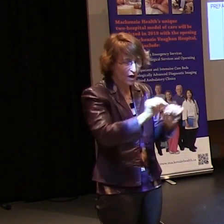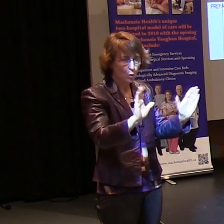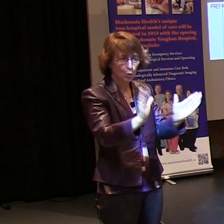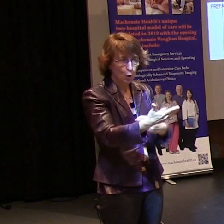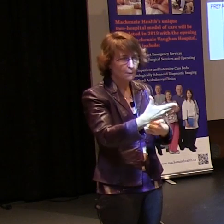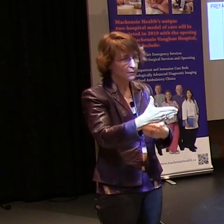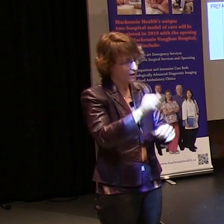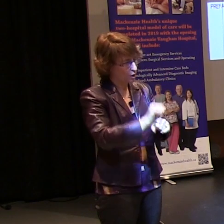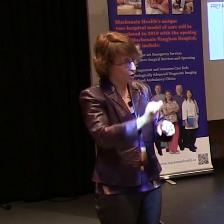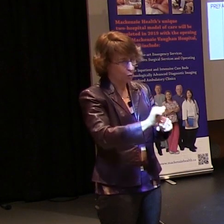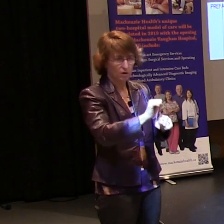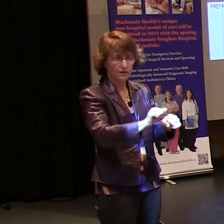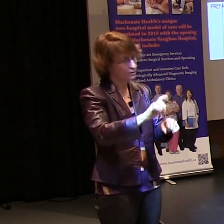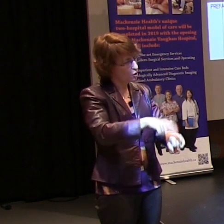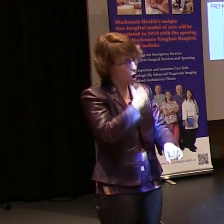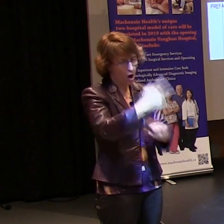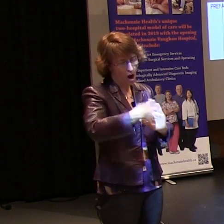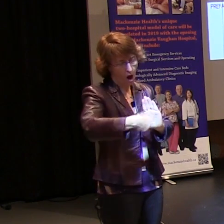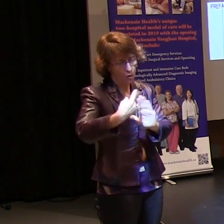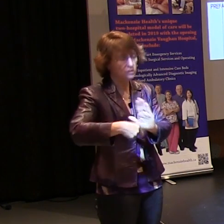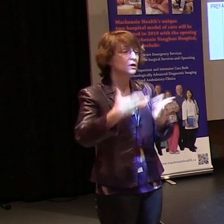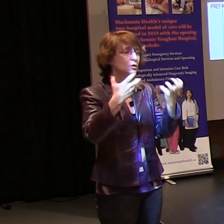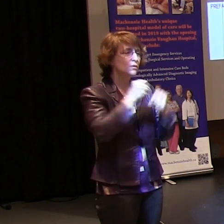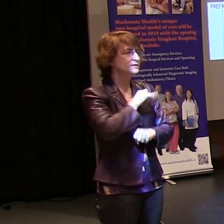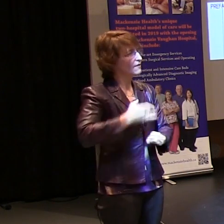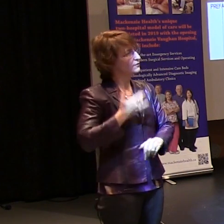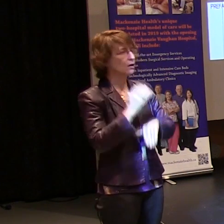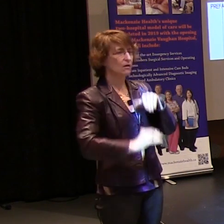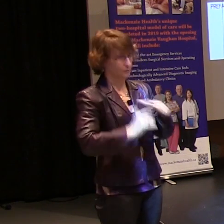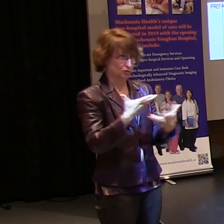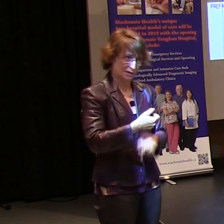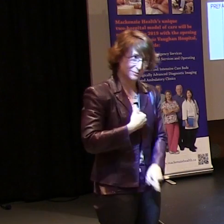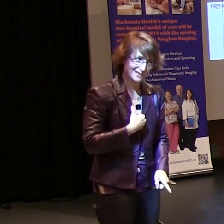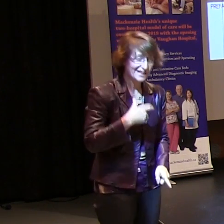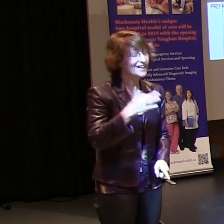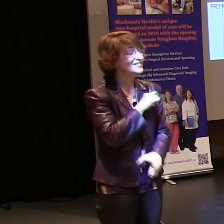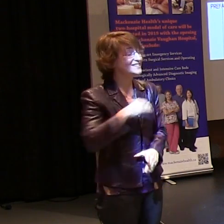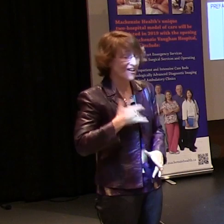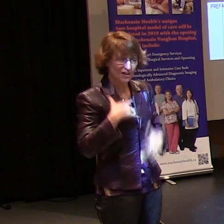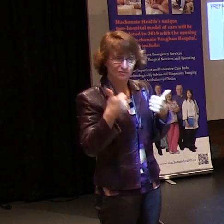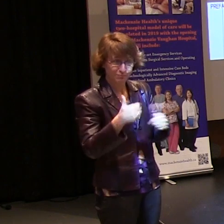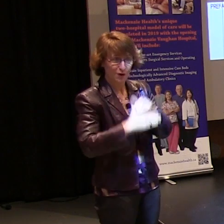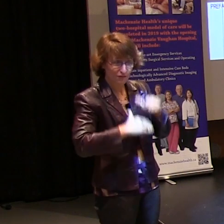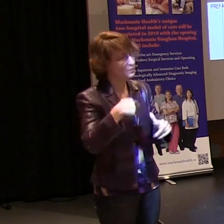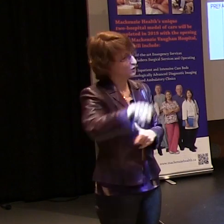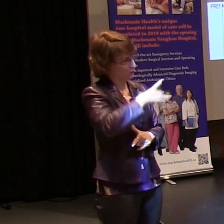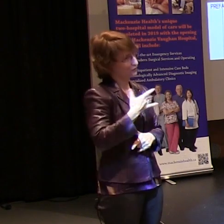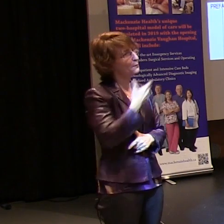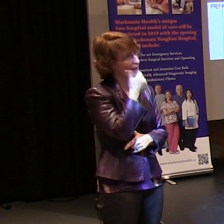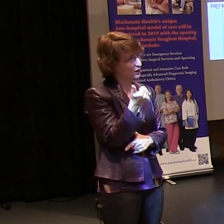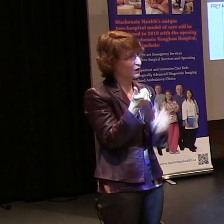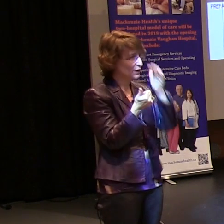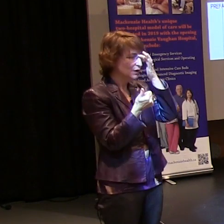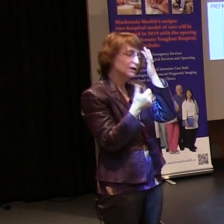their workplace. You want them to feel comfortable. Trust me. If they feel comfortable, you feel comfortable. And